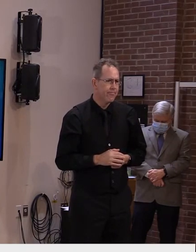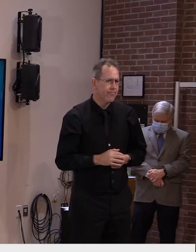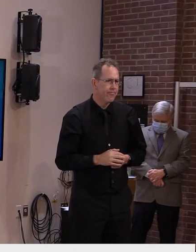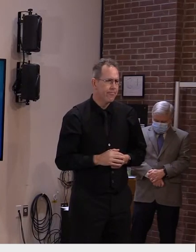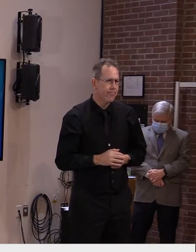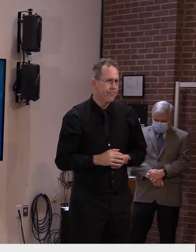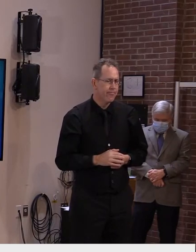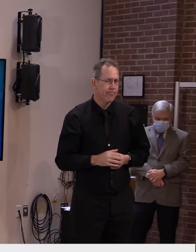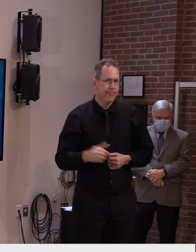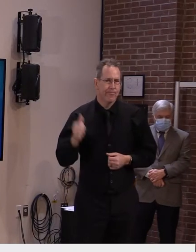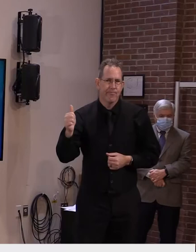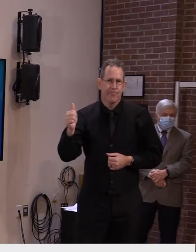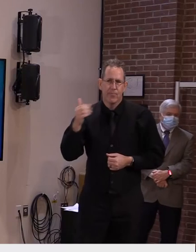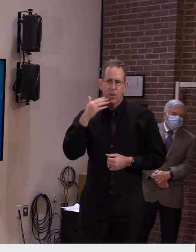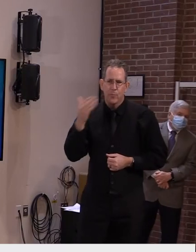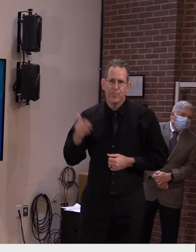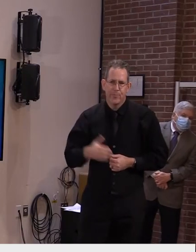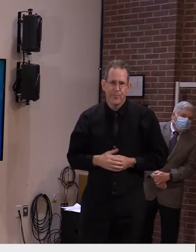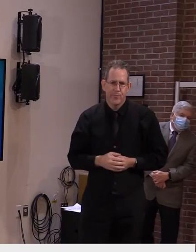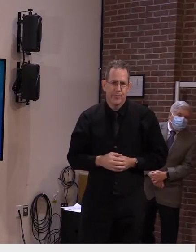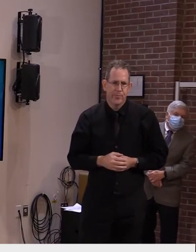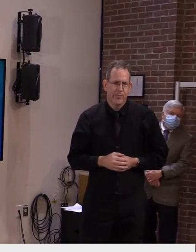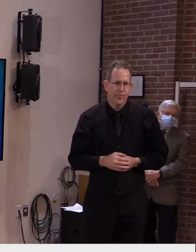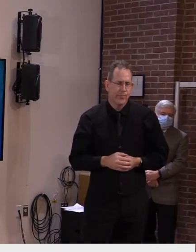Thank you.